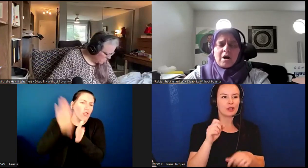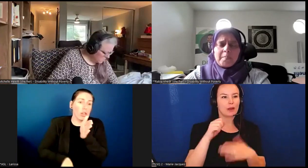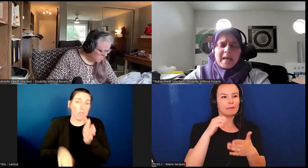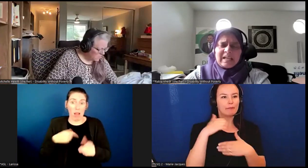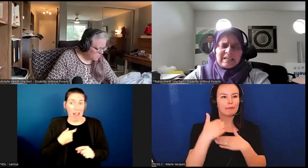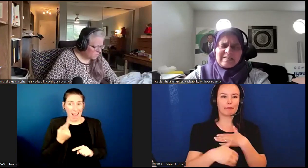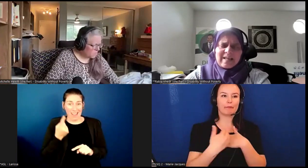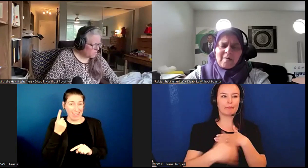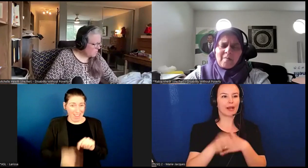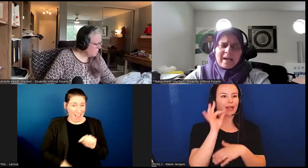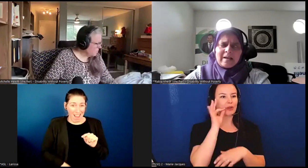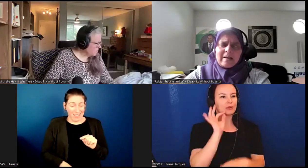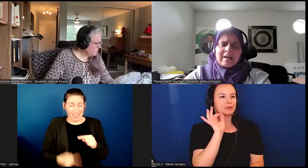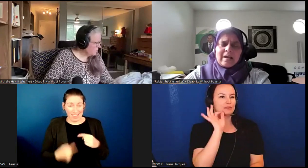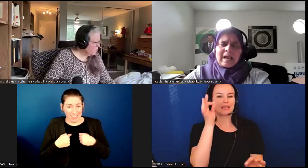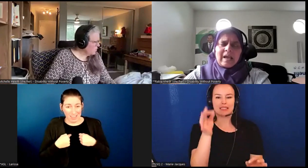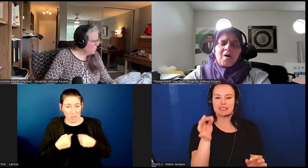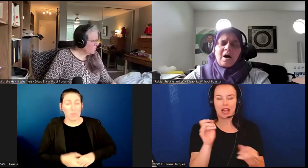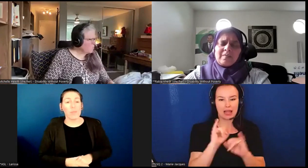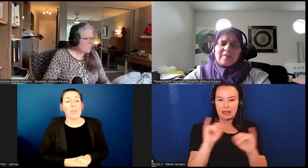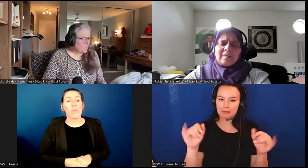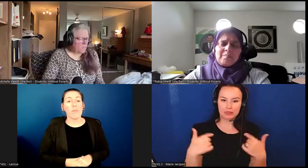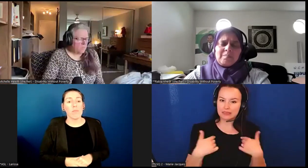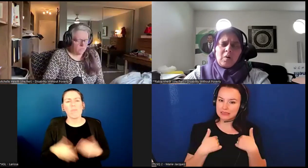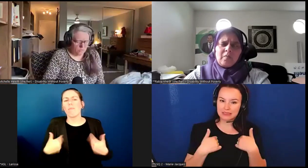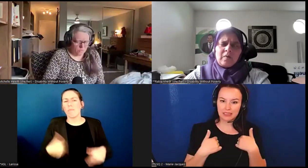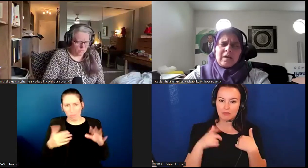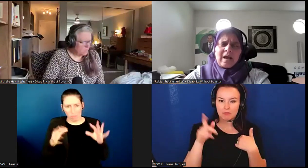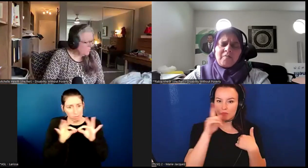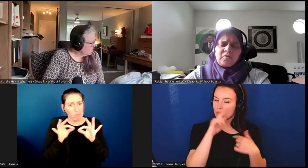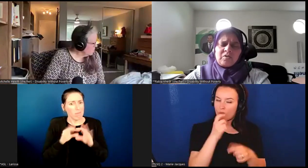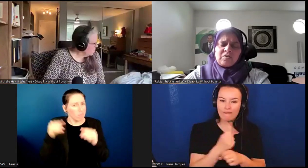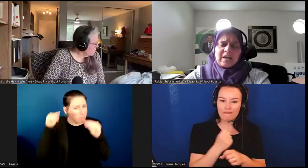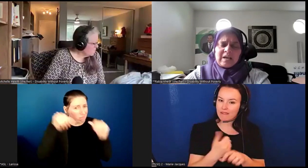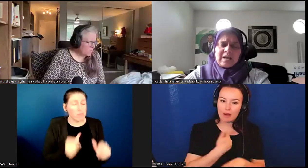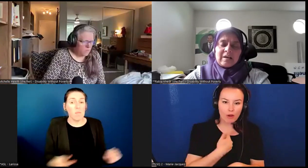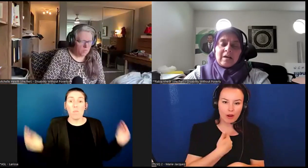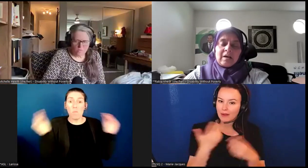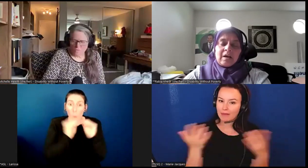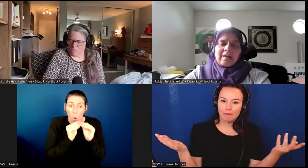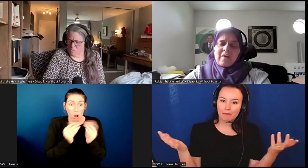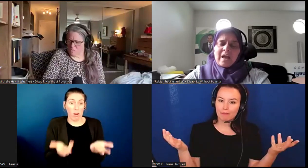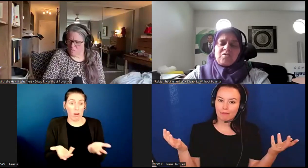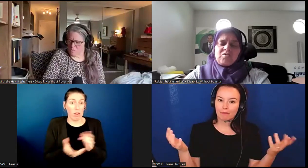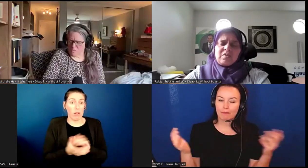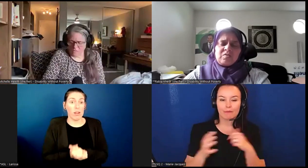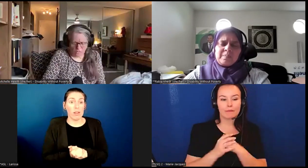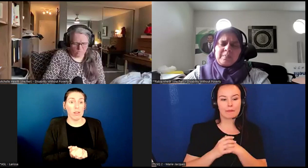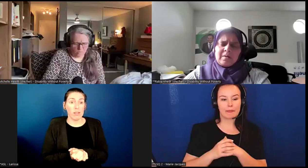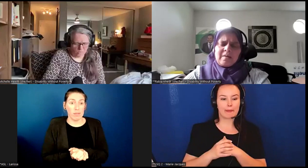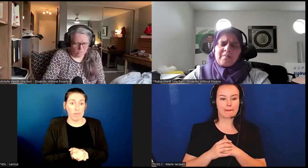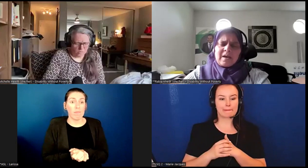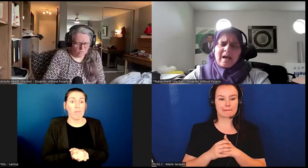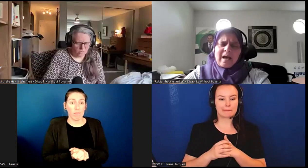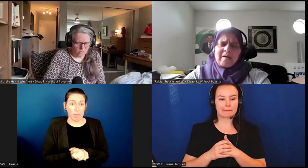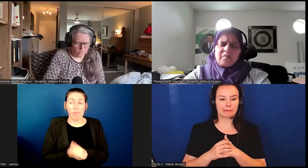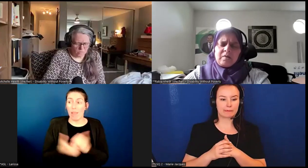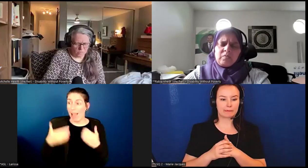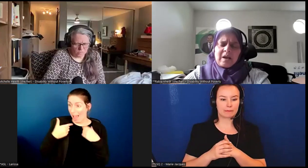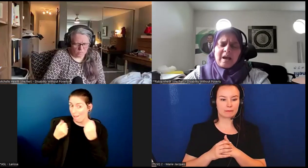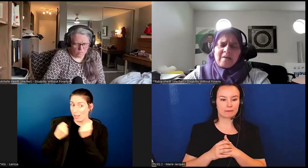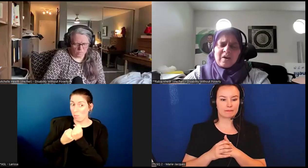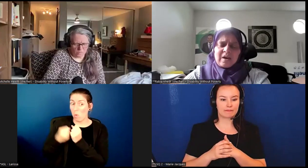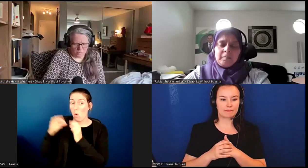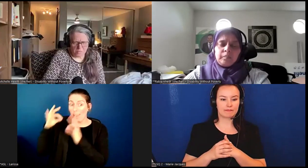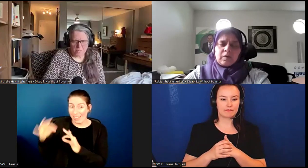pinch our pennies that way. It costs us more. We have to take advantage of the support that we have when